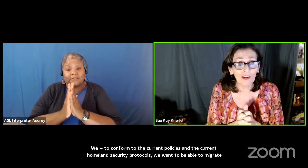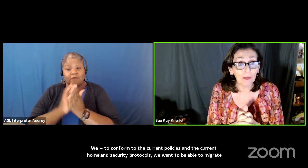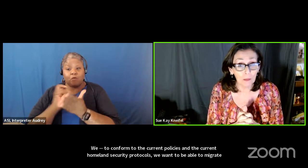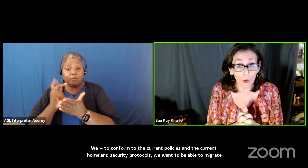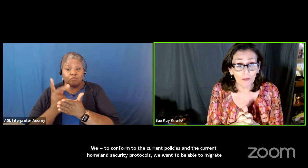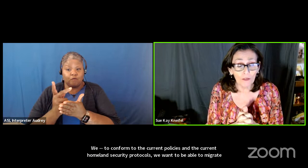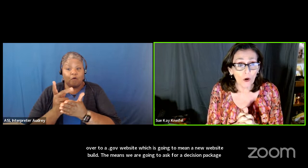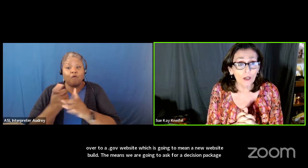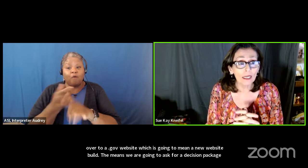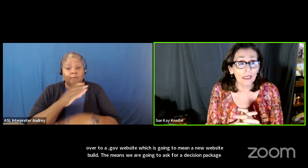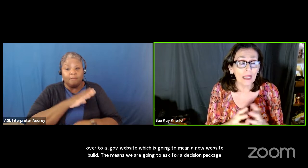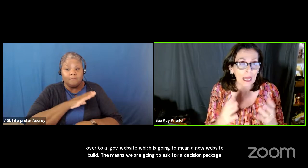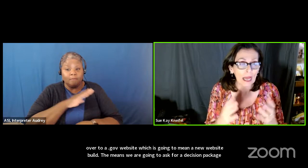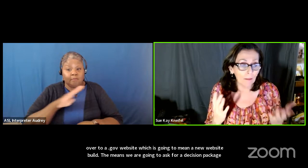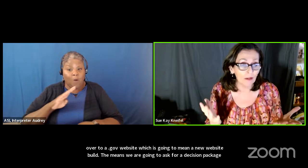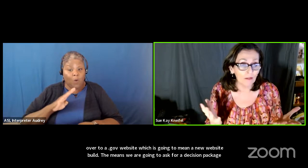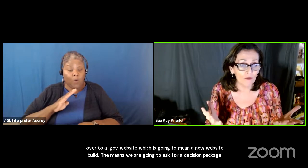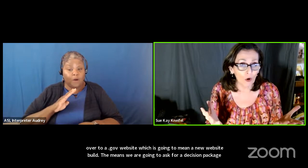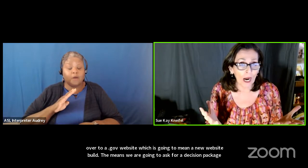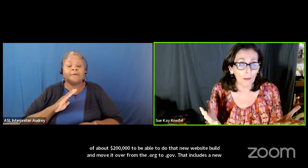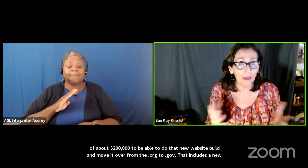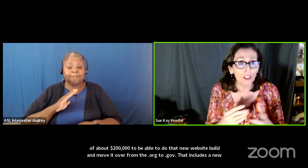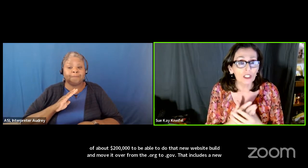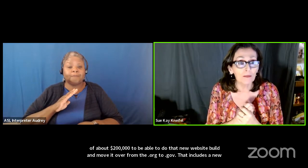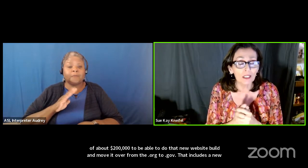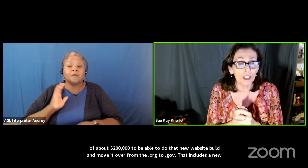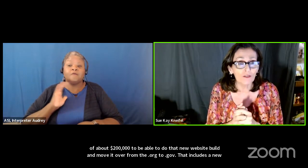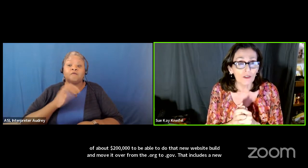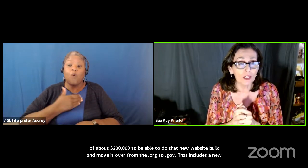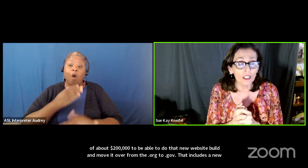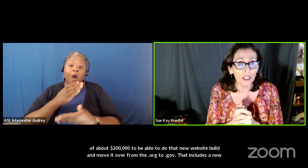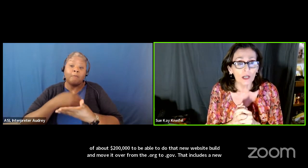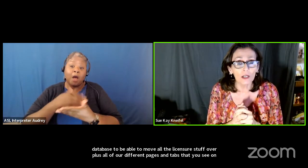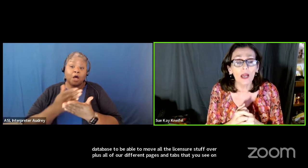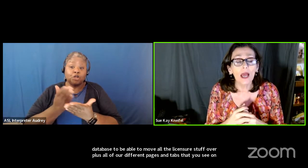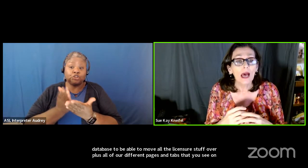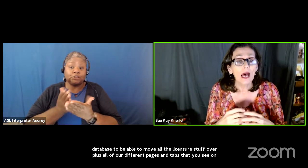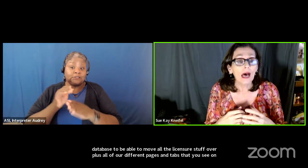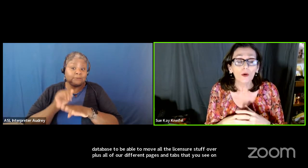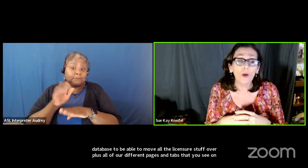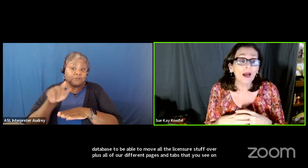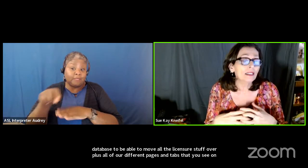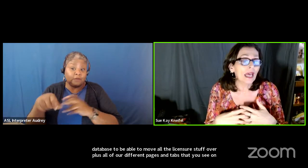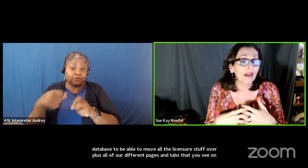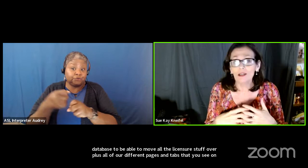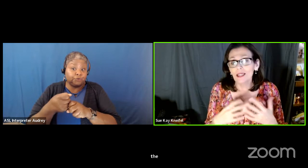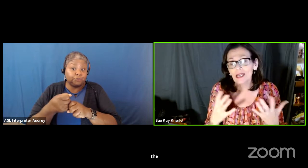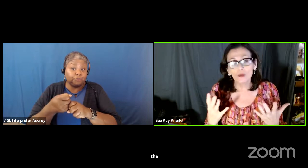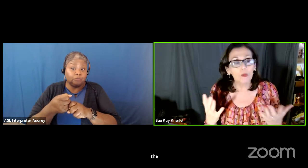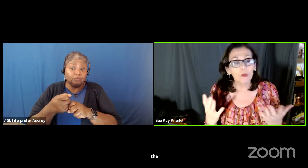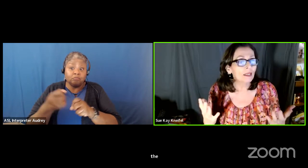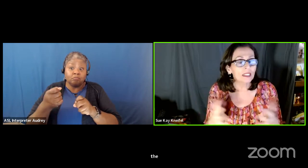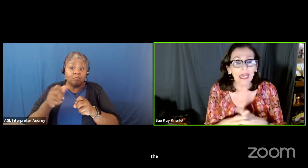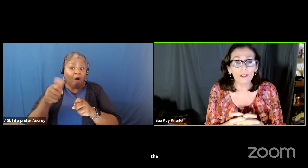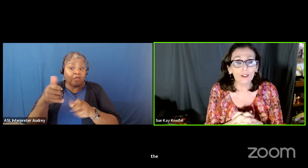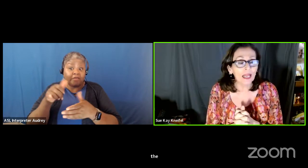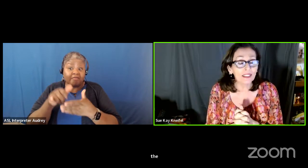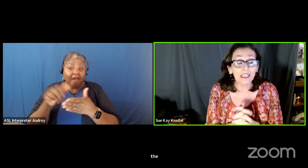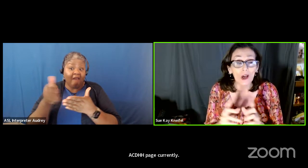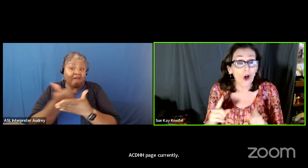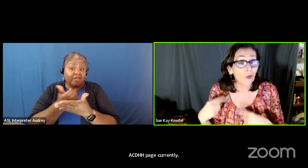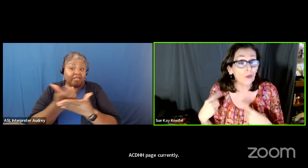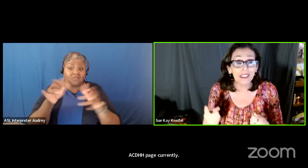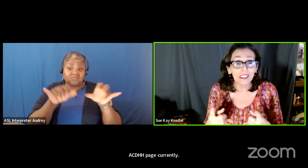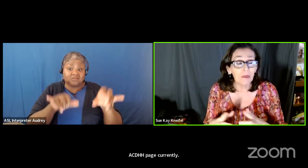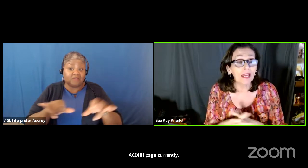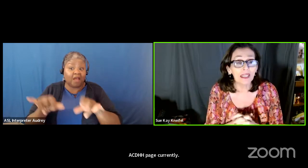approval from the board for our budget submission for this year. Otherwise, everything else will be standard as